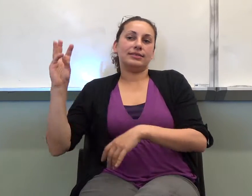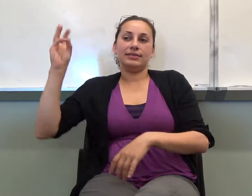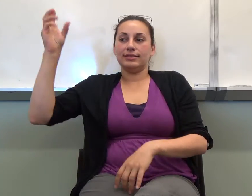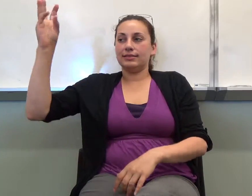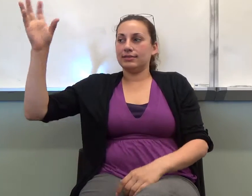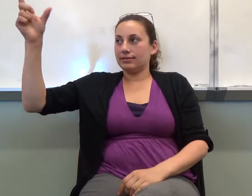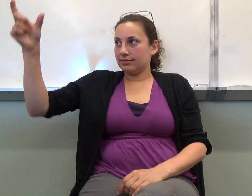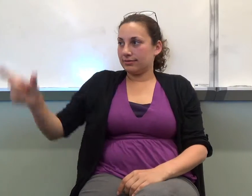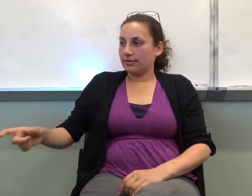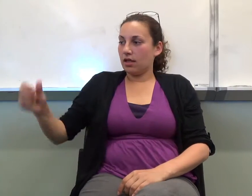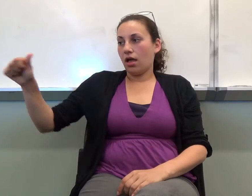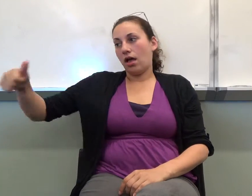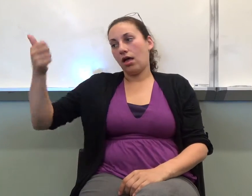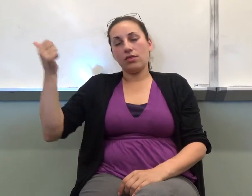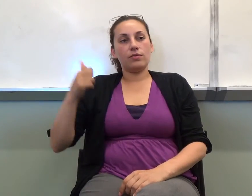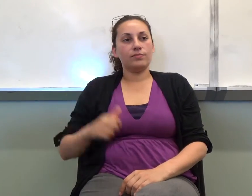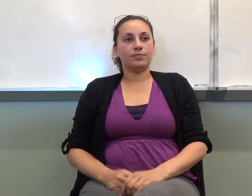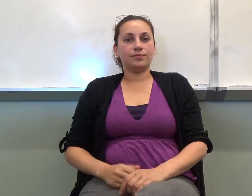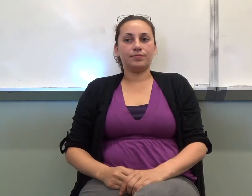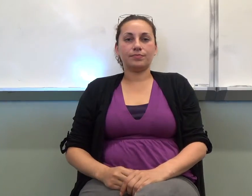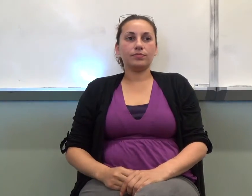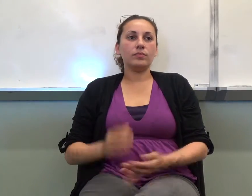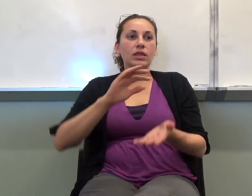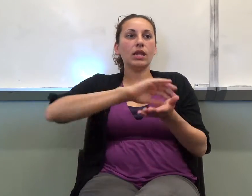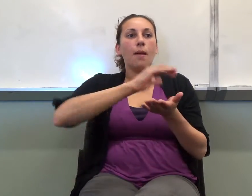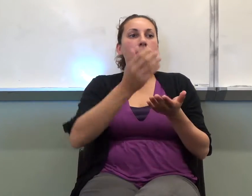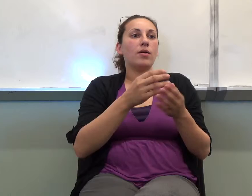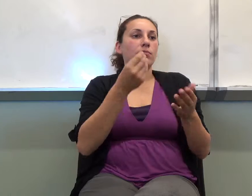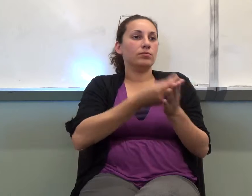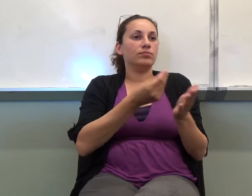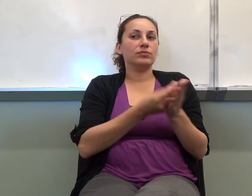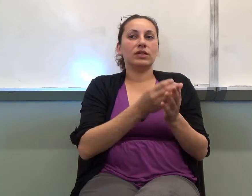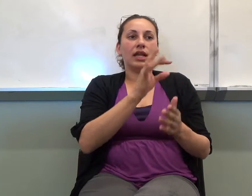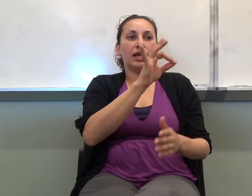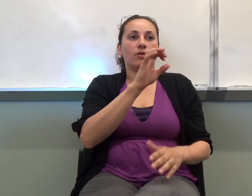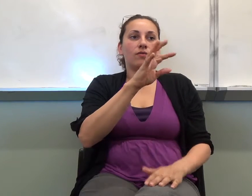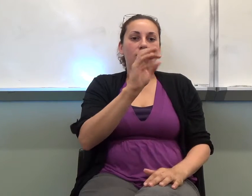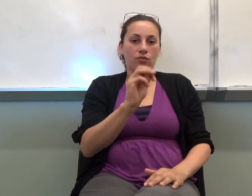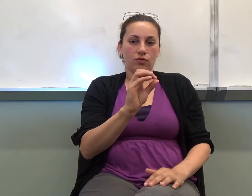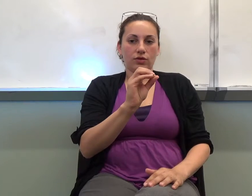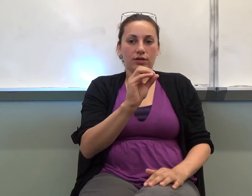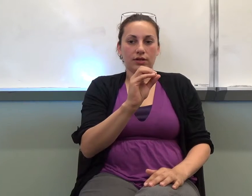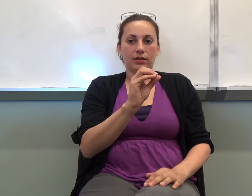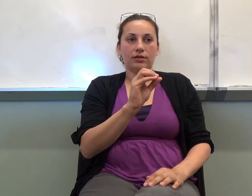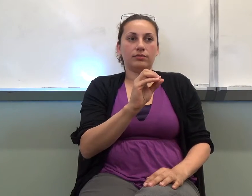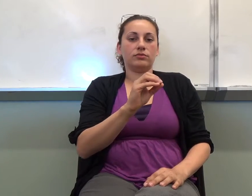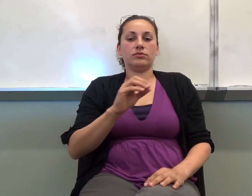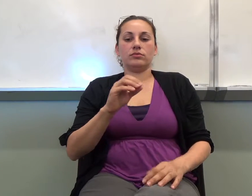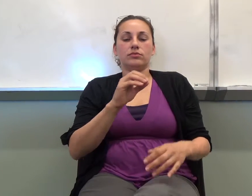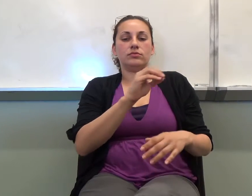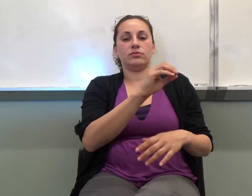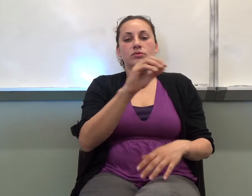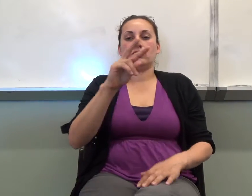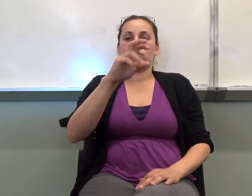Here are the amounts they give us: $840, $210 for utilities, $510 for